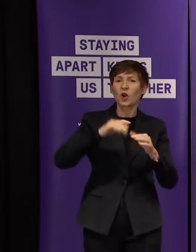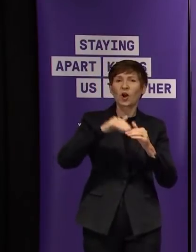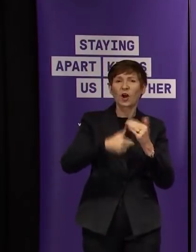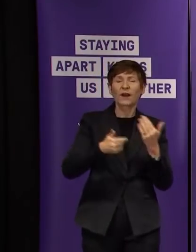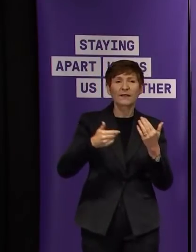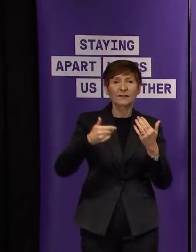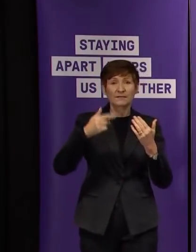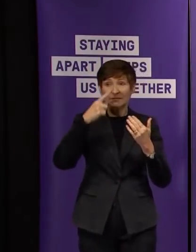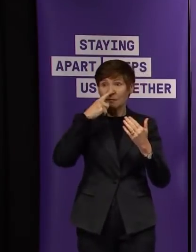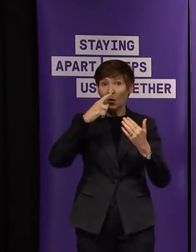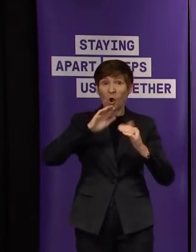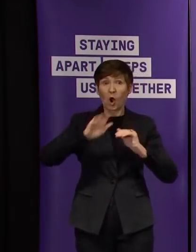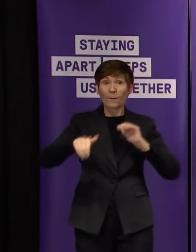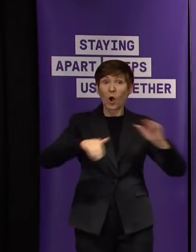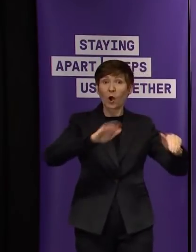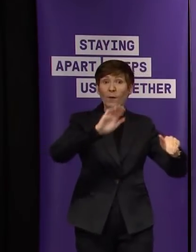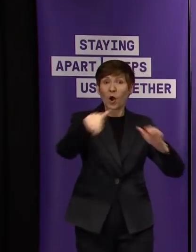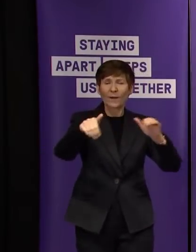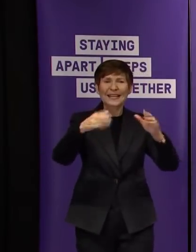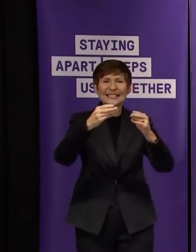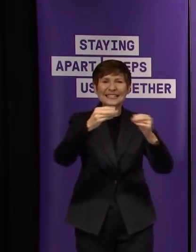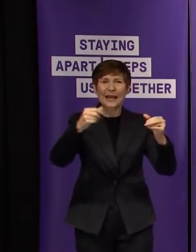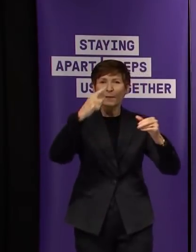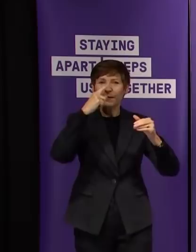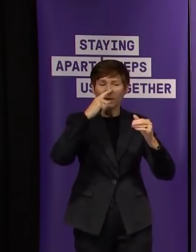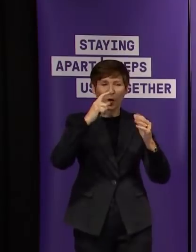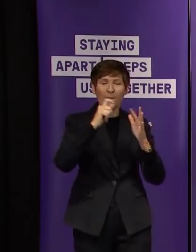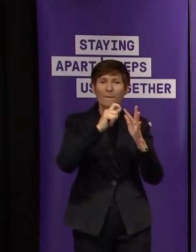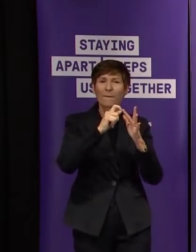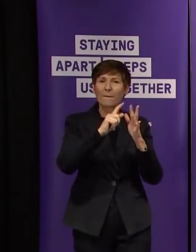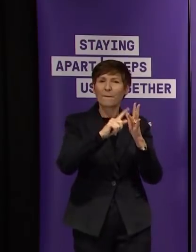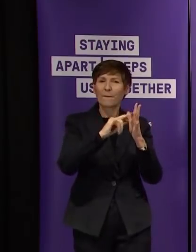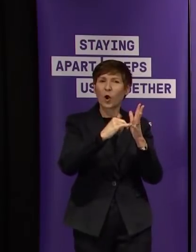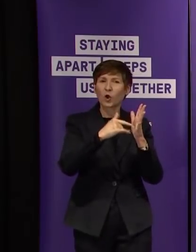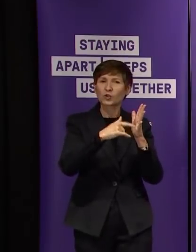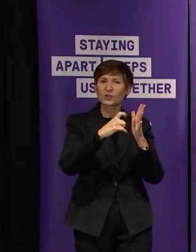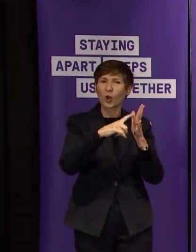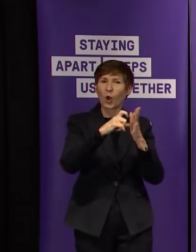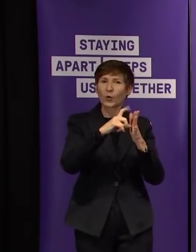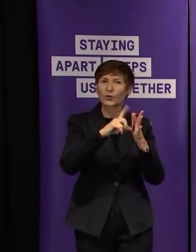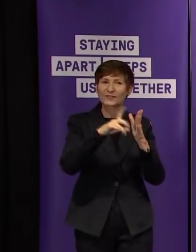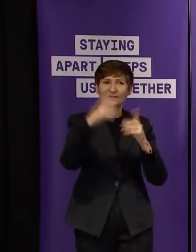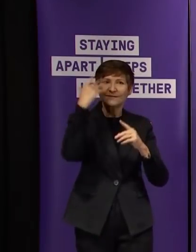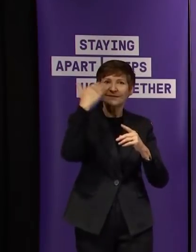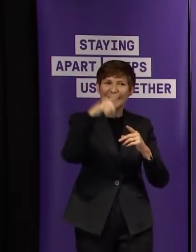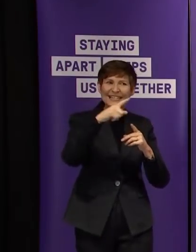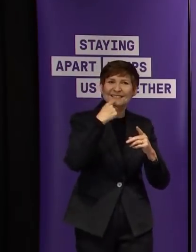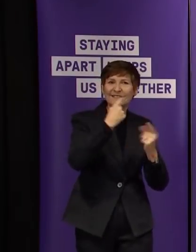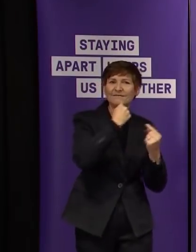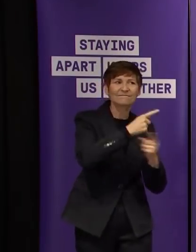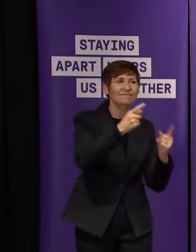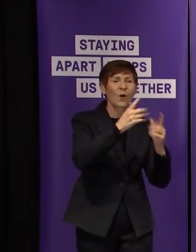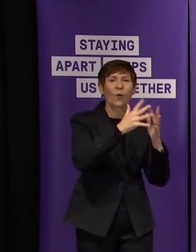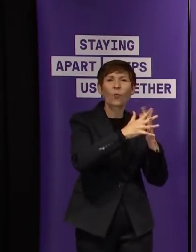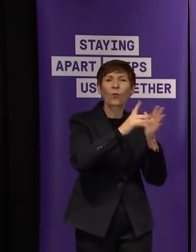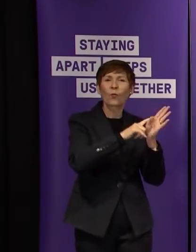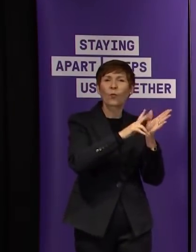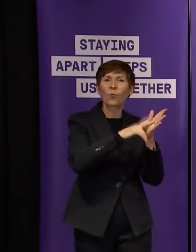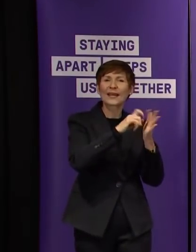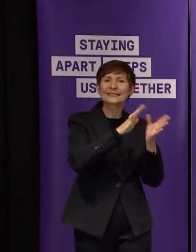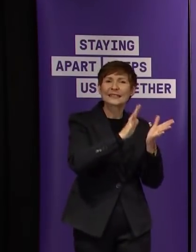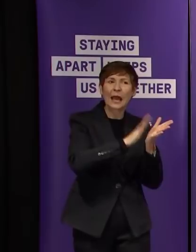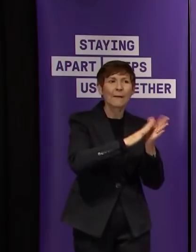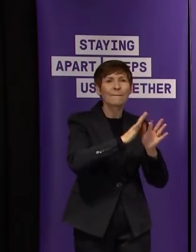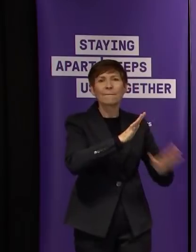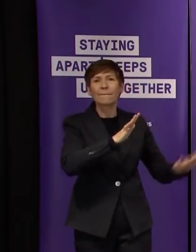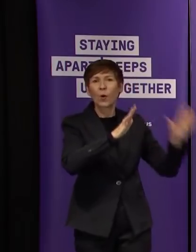is that people are networked beyond their postcodes, and if you see cases in a particular geography and you think, oh, it's